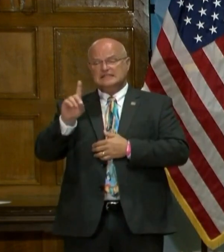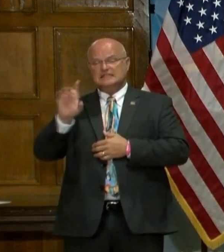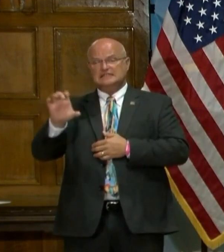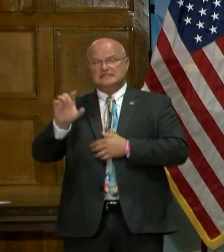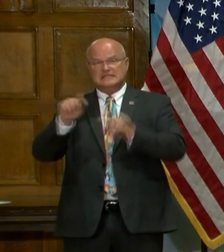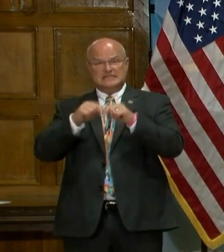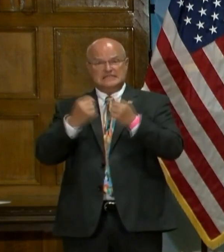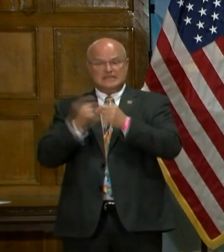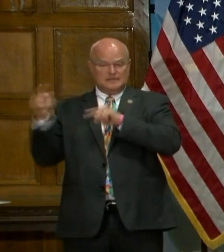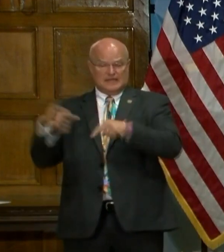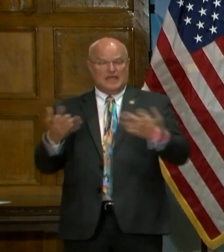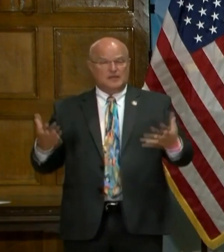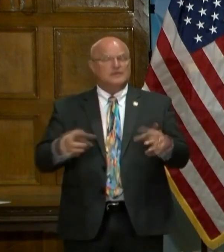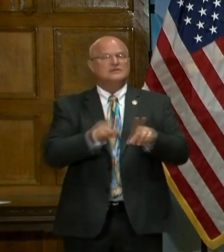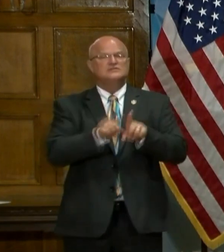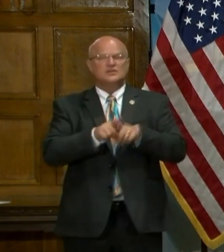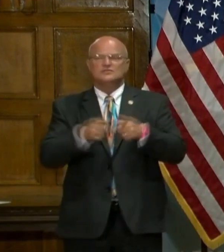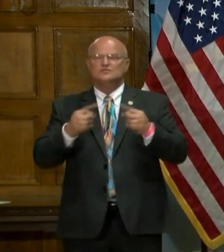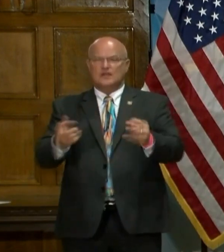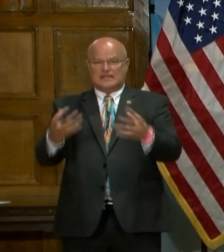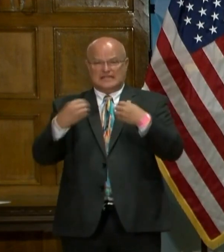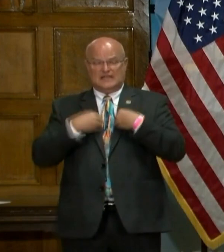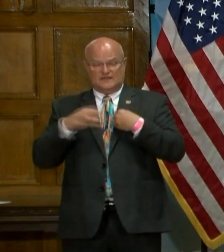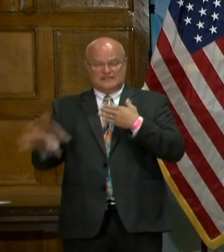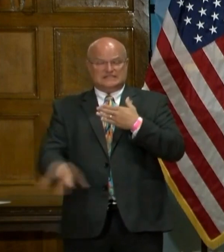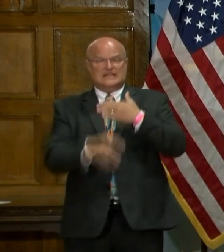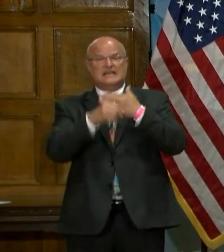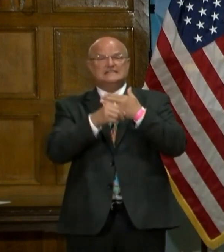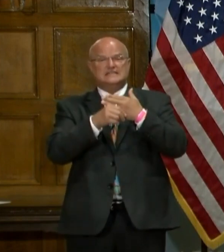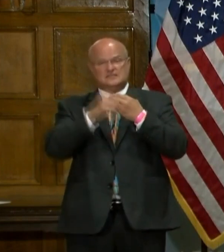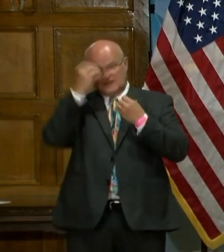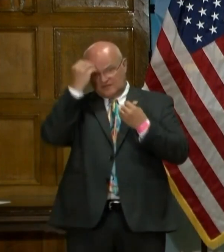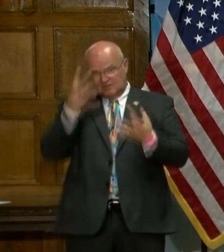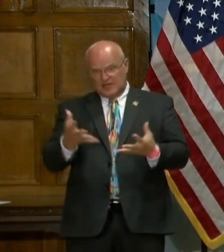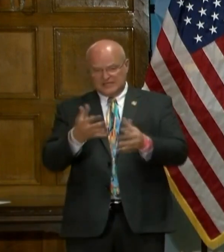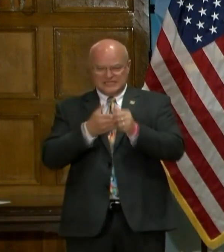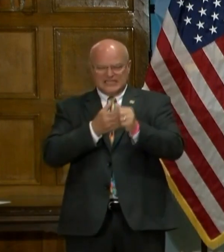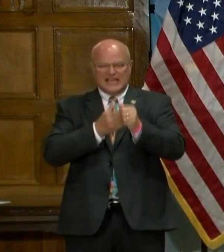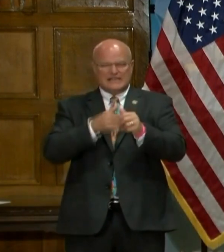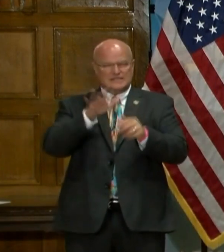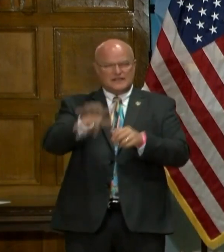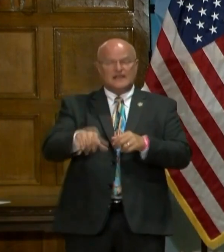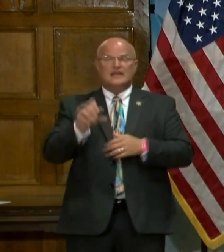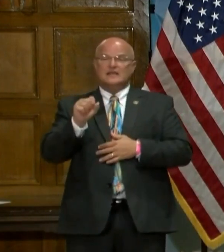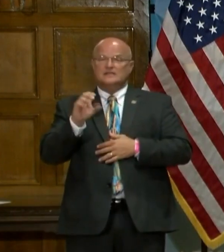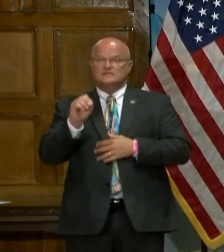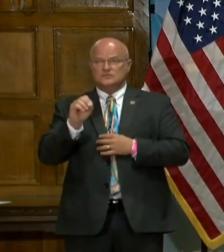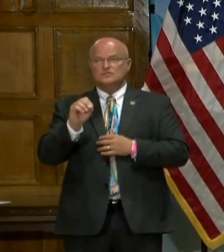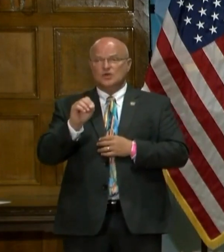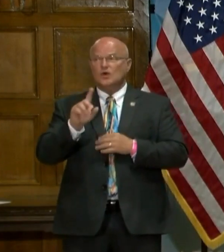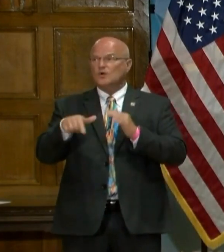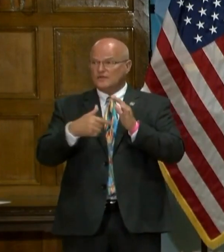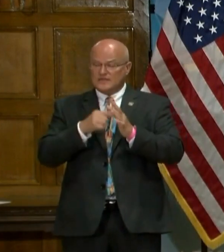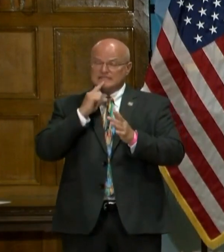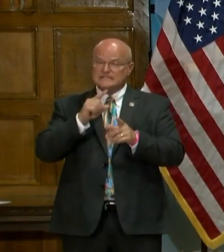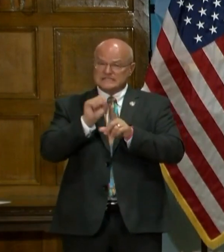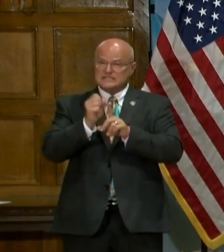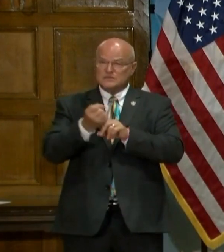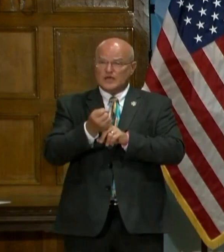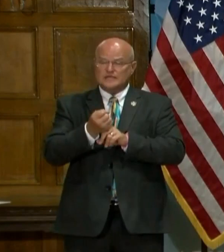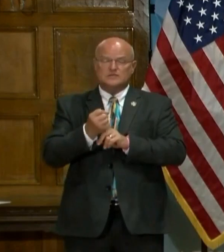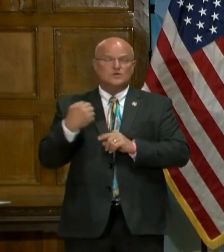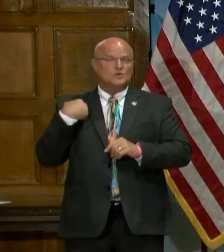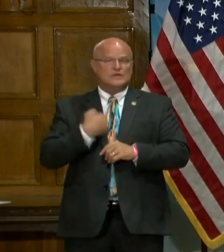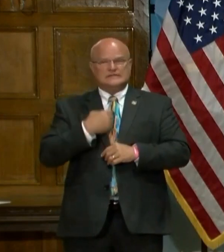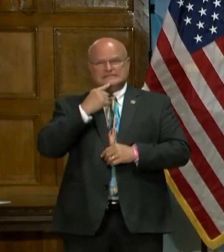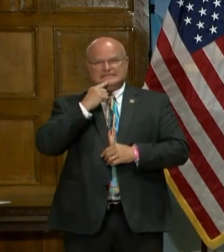that we invited is also trying to give us additional information and guidance on that. So this is a situation we take